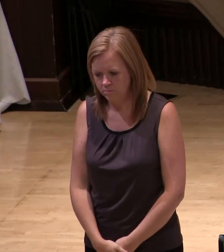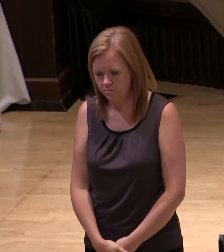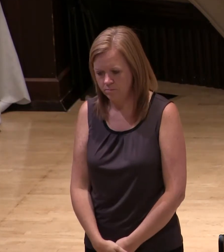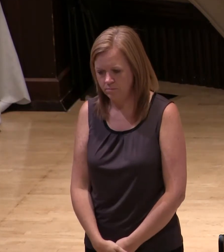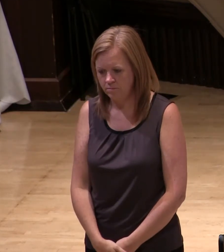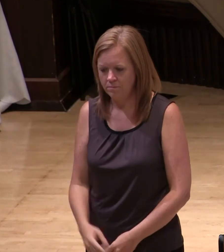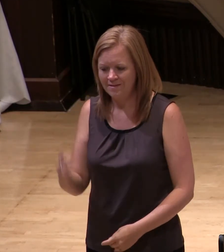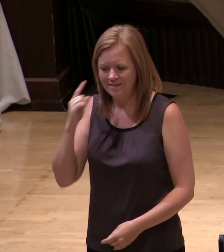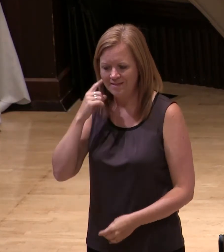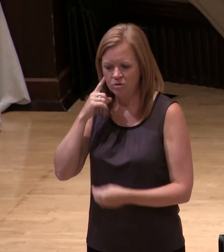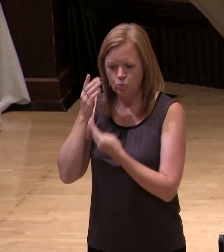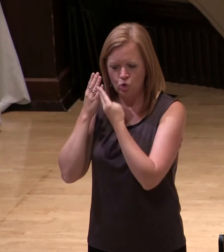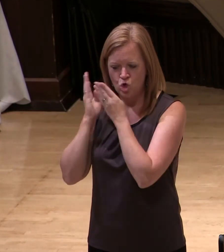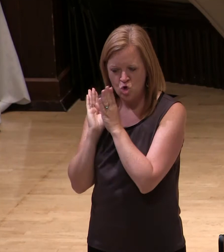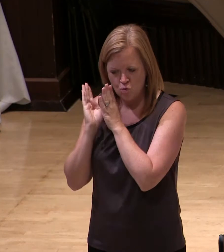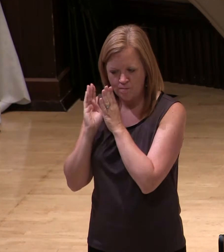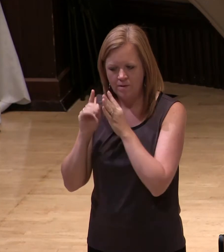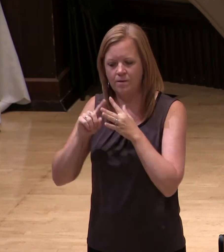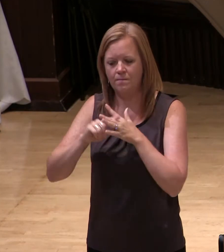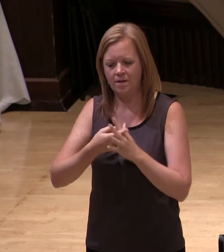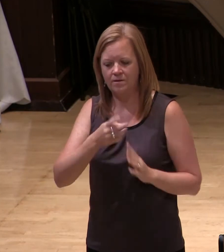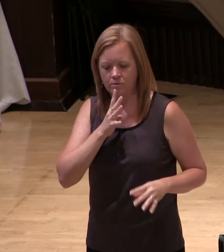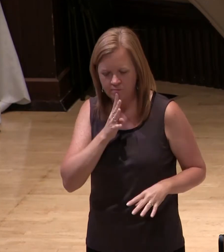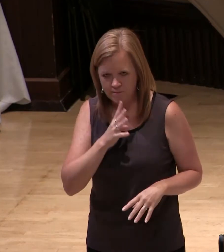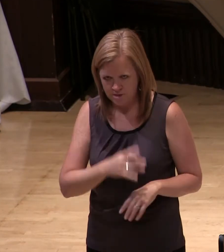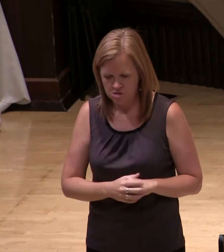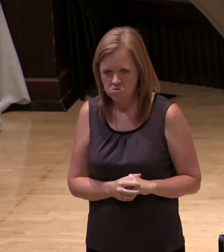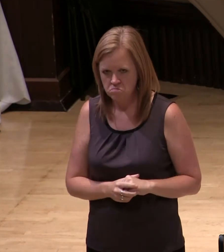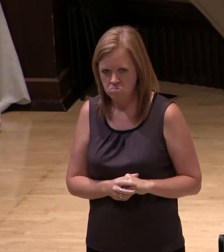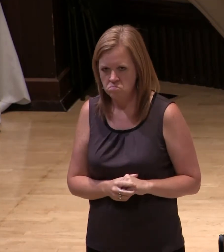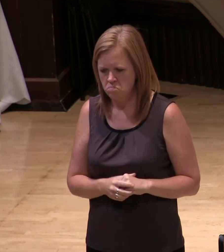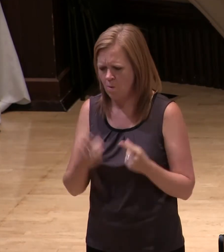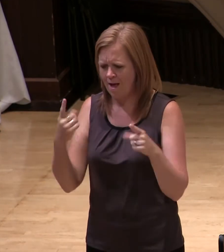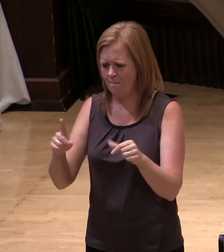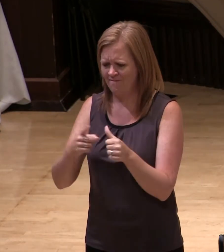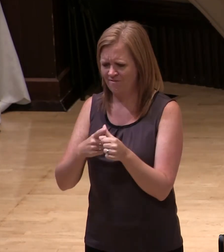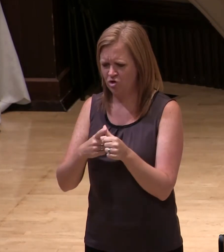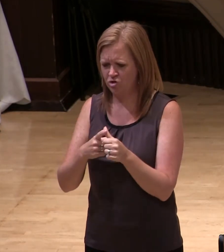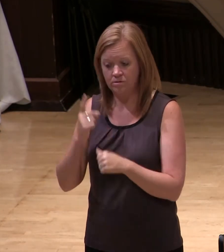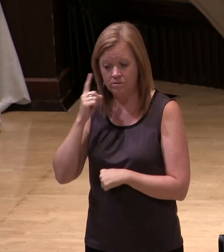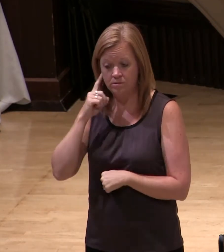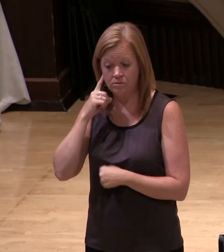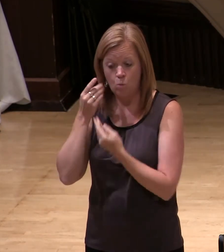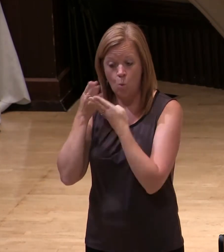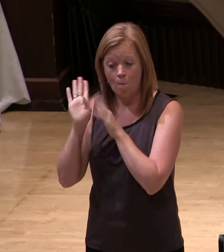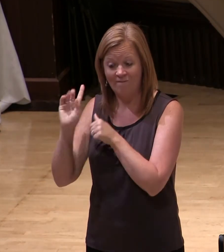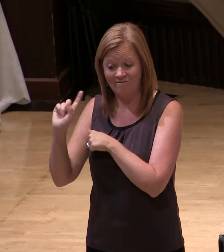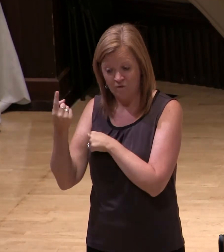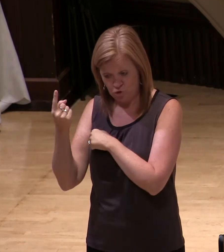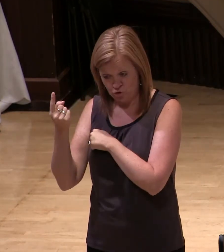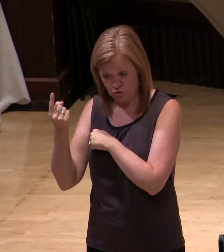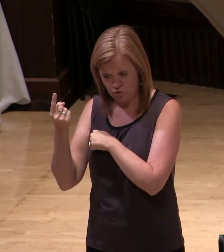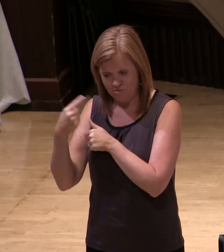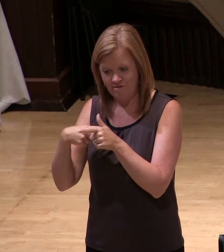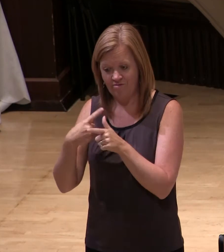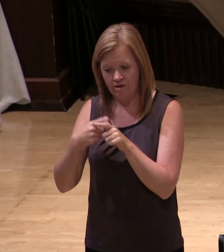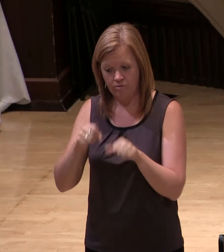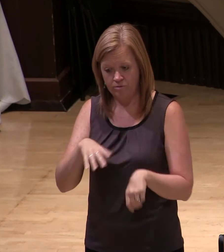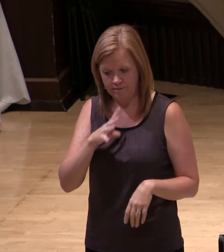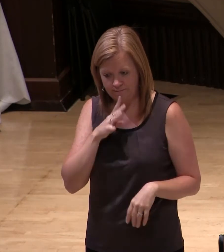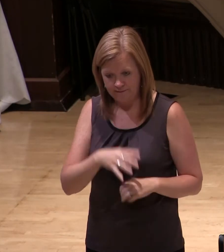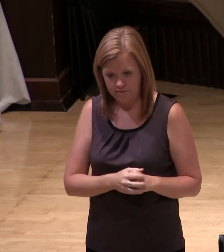So his ears were open, he began to speak. What happened first? His ears were opened, then he could